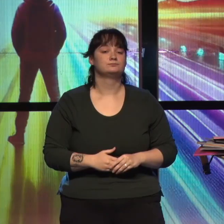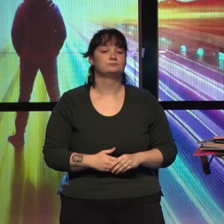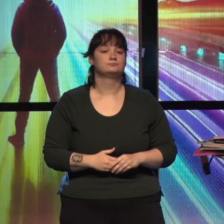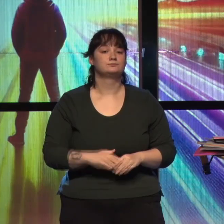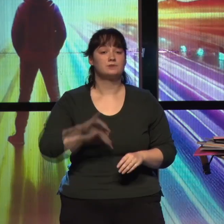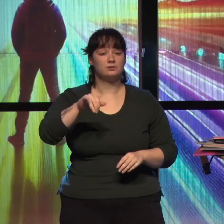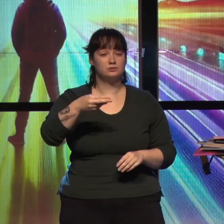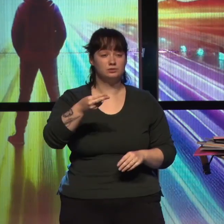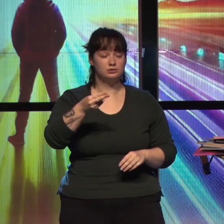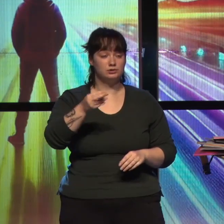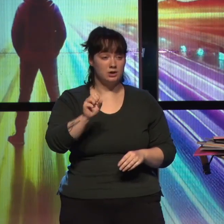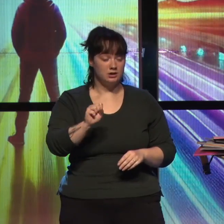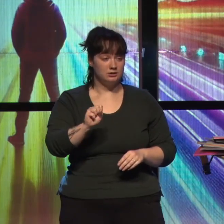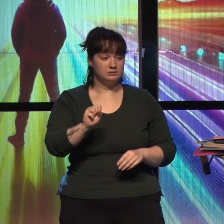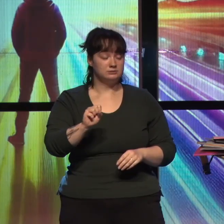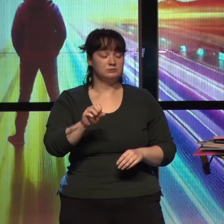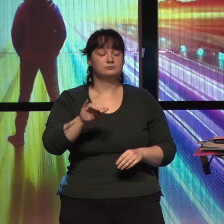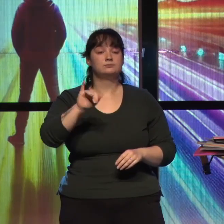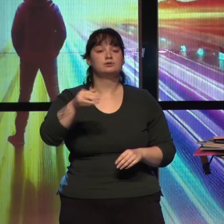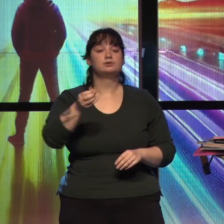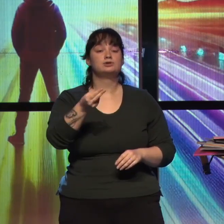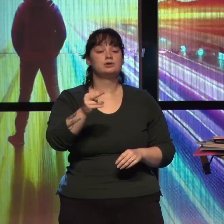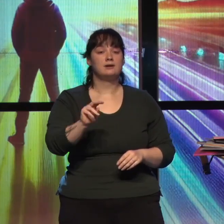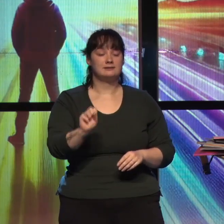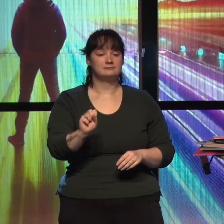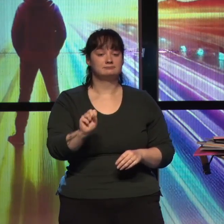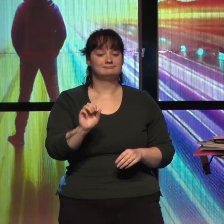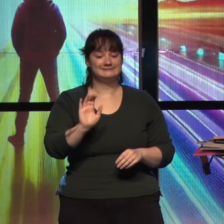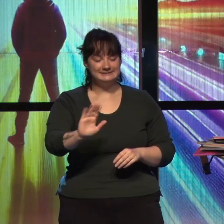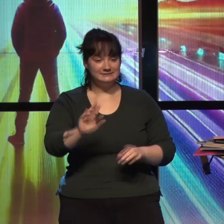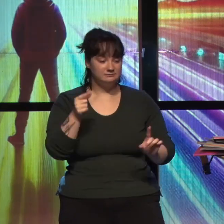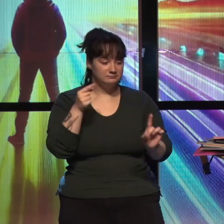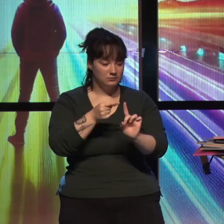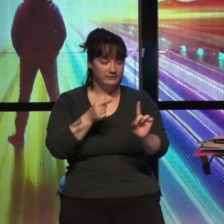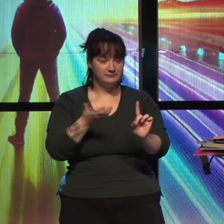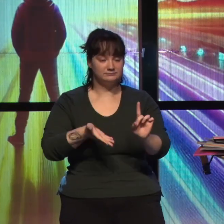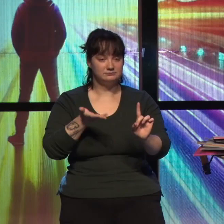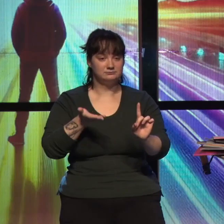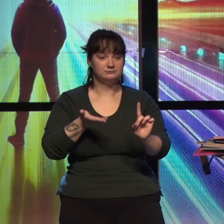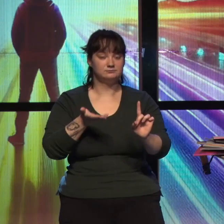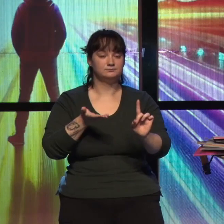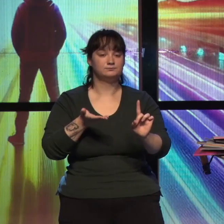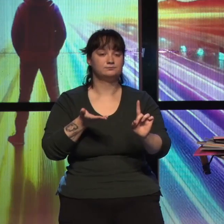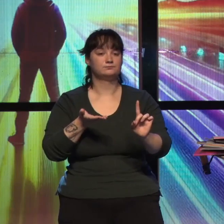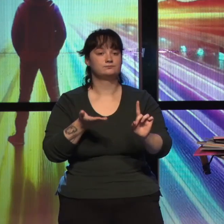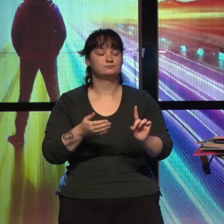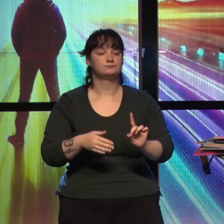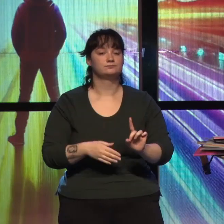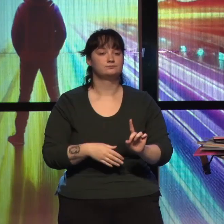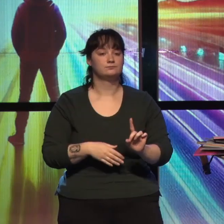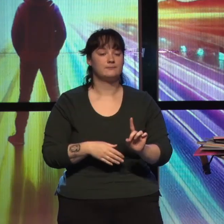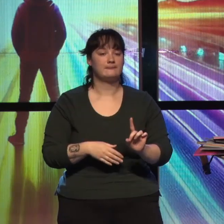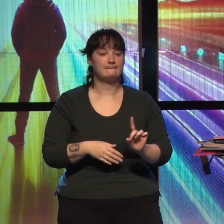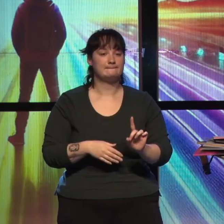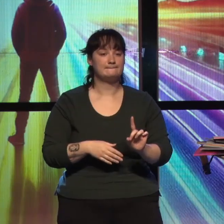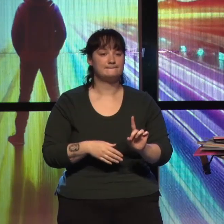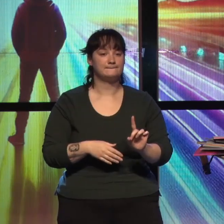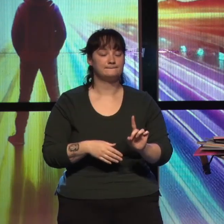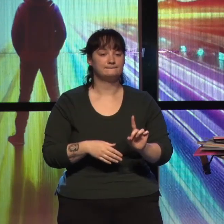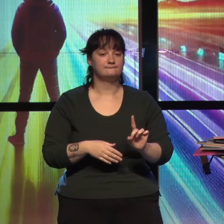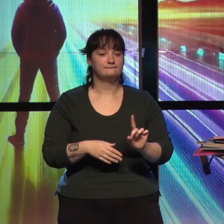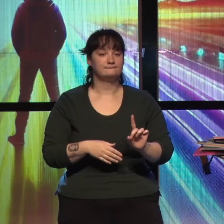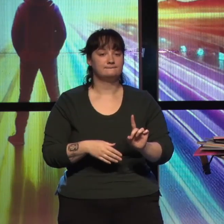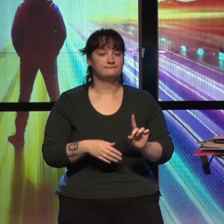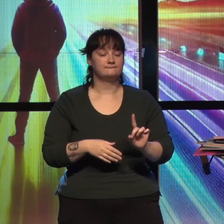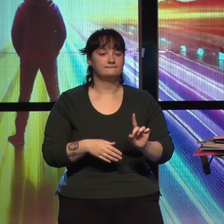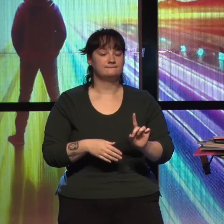on, like in the Revelation, you have kind of an introductory chapter, then you got a couple of chapters that deal with the seven churches and the seven